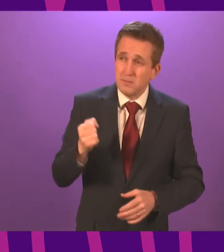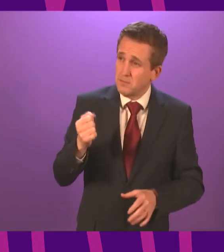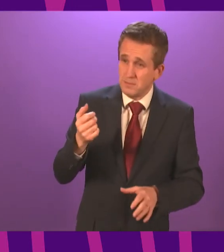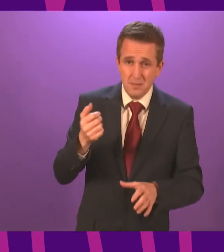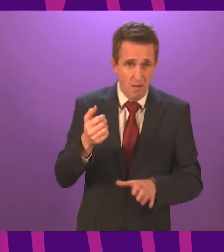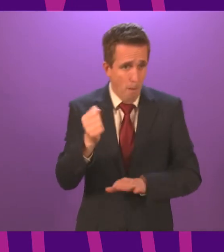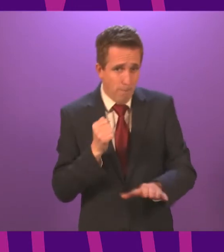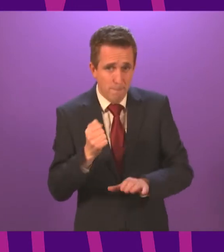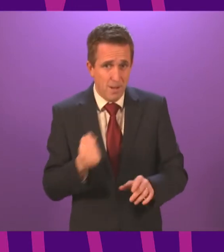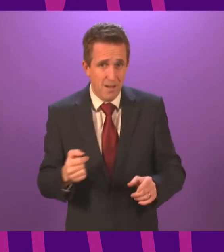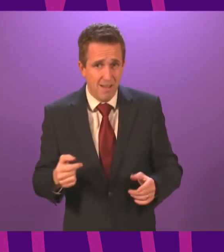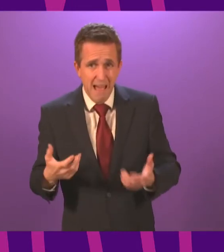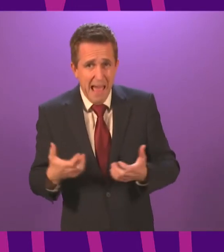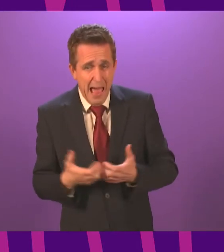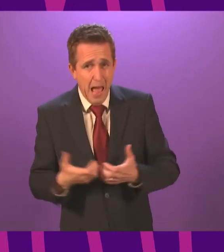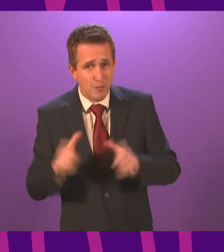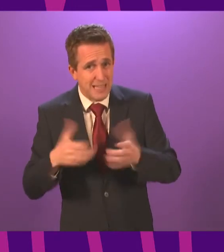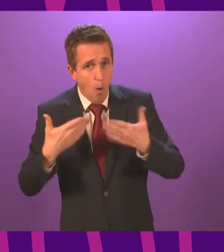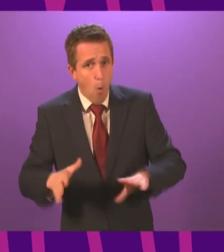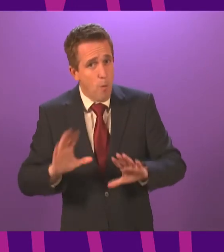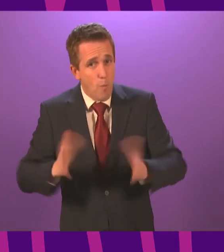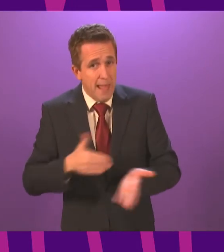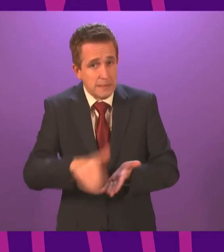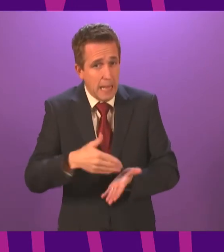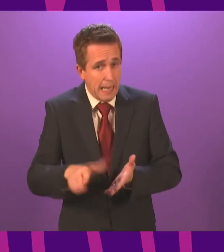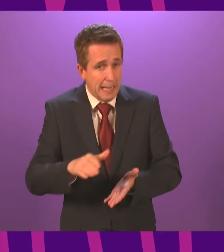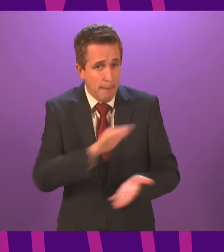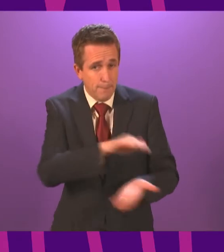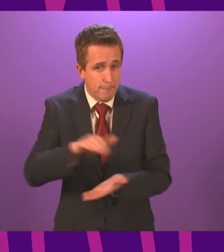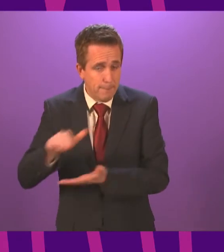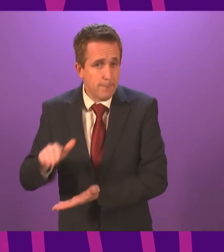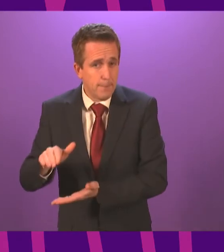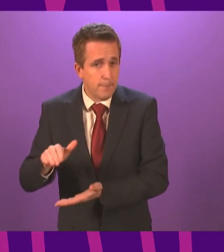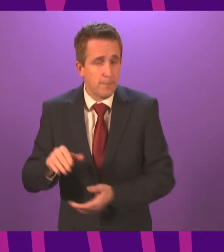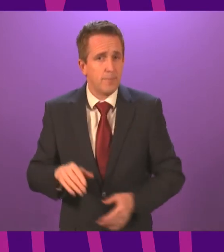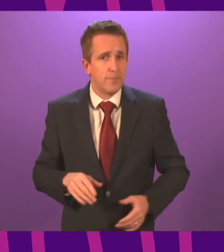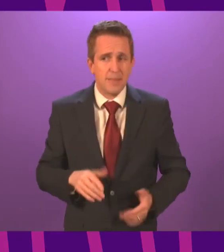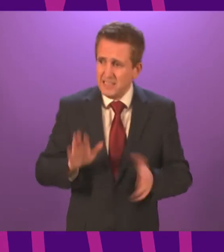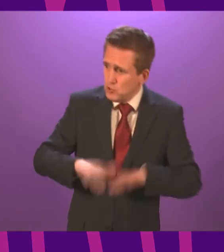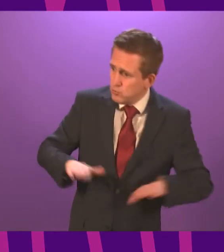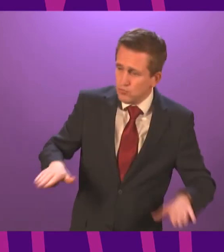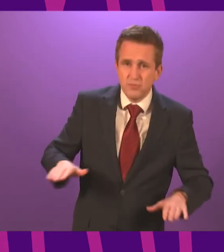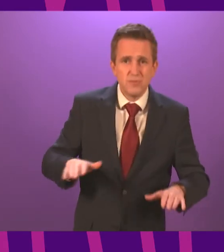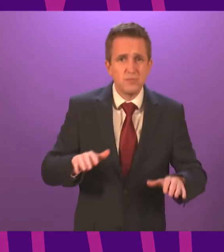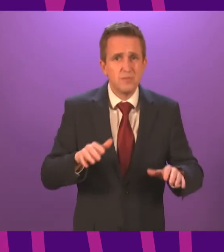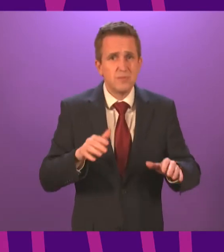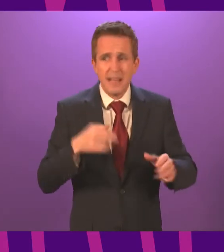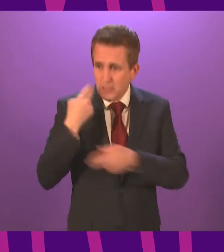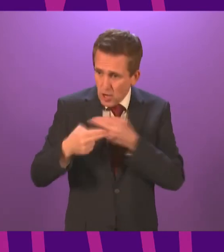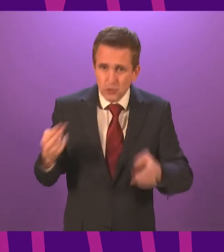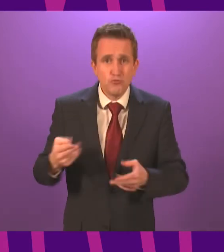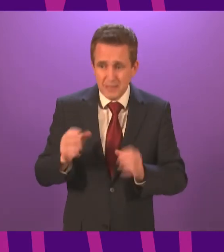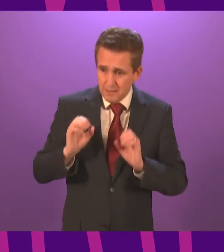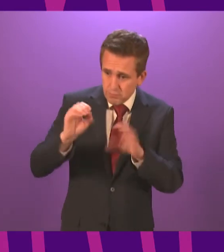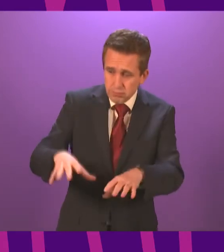serve alcohol will stay open or even survive? I wanted to ask why children can shout, cry and laugh in our nurseries,